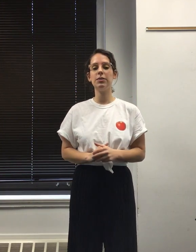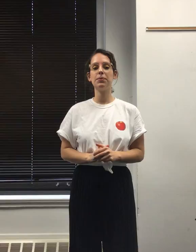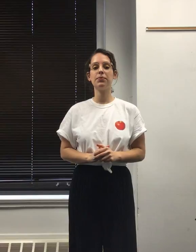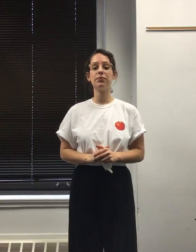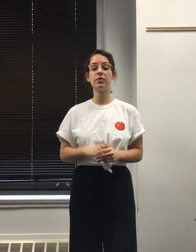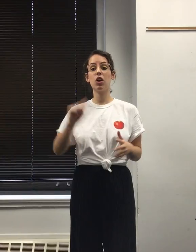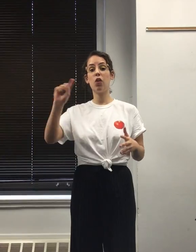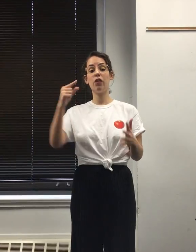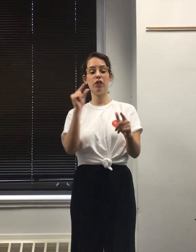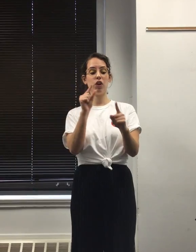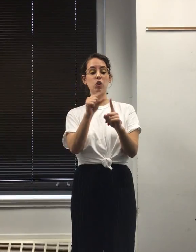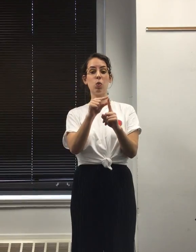First word,